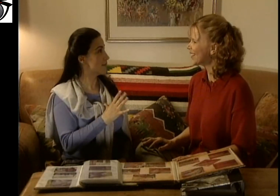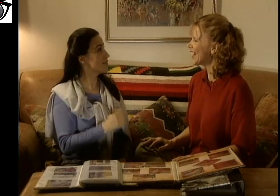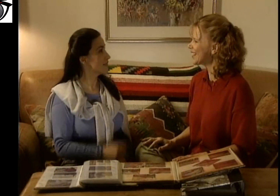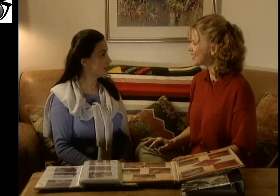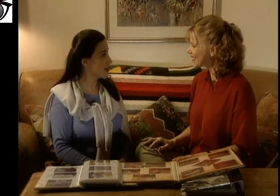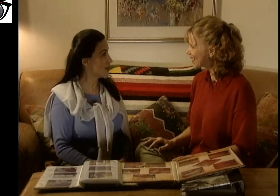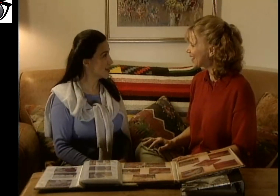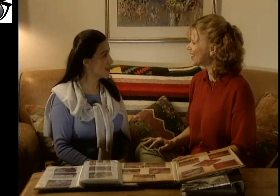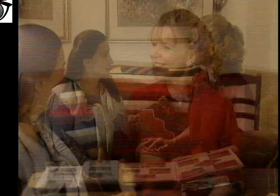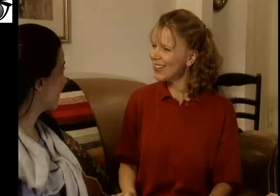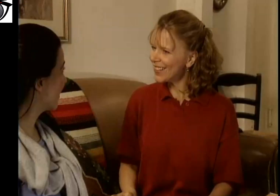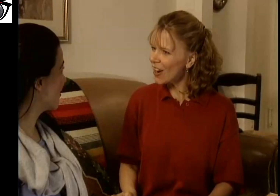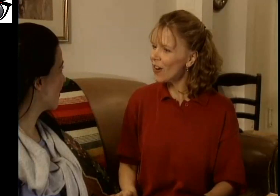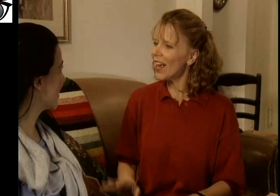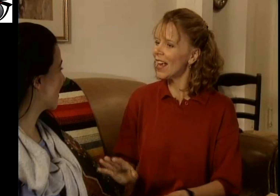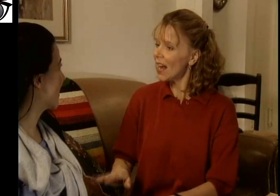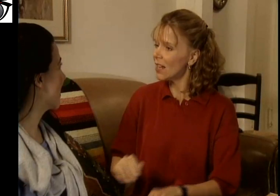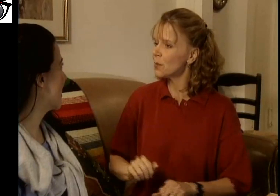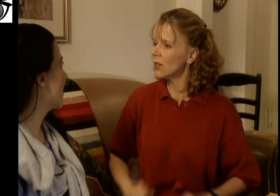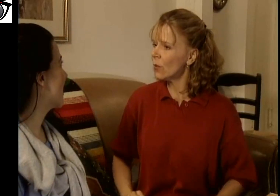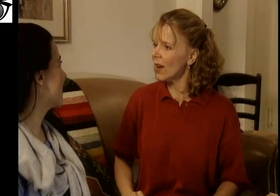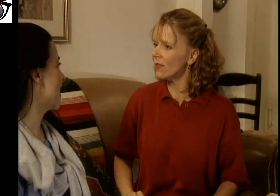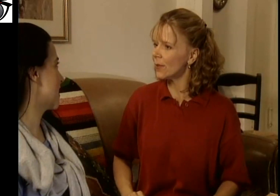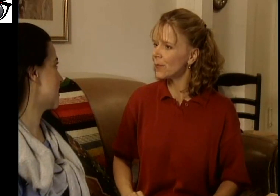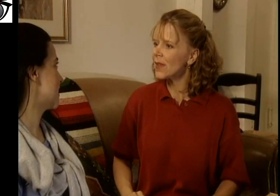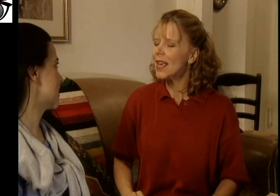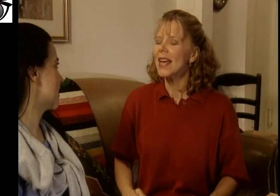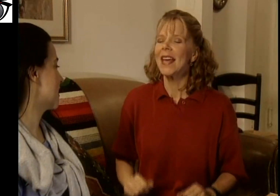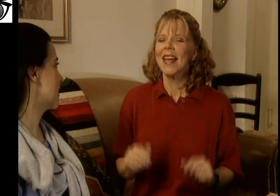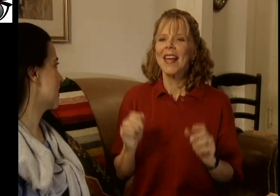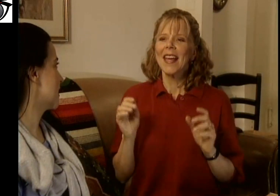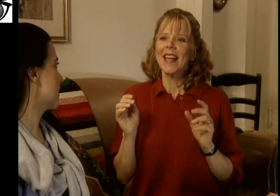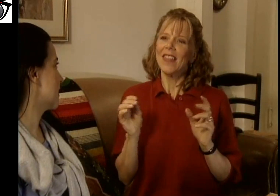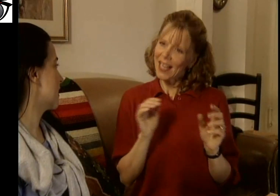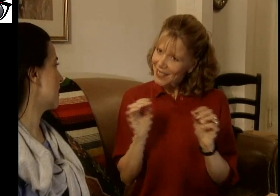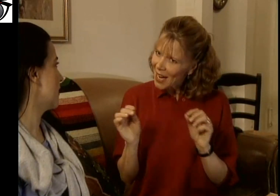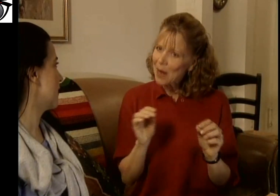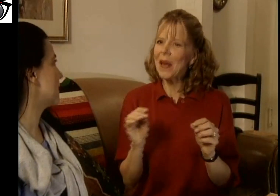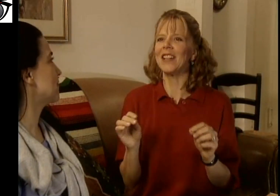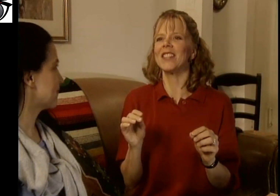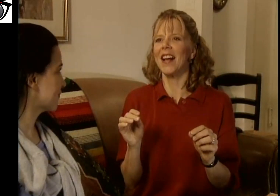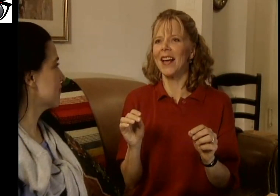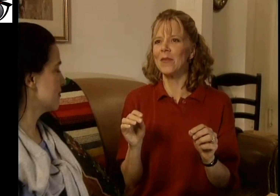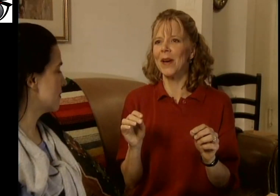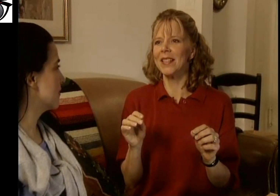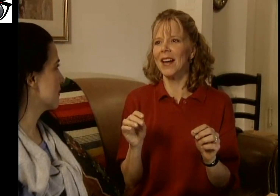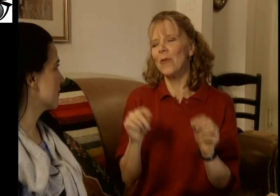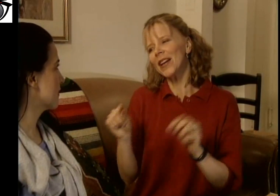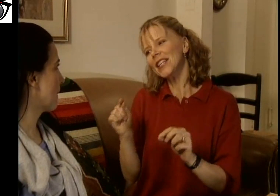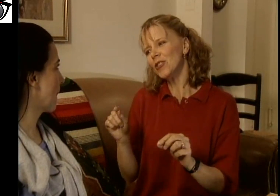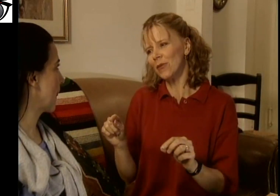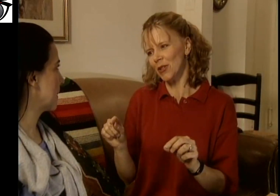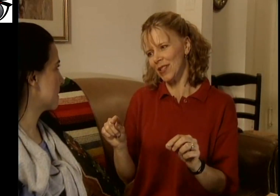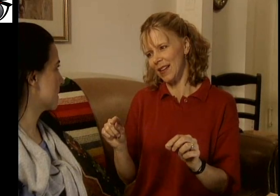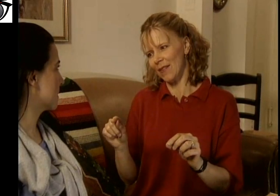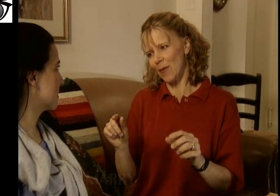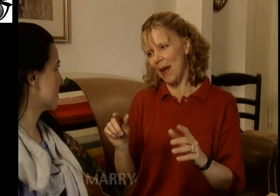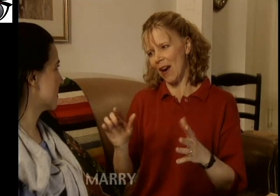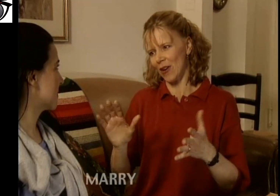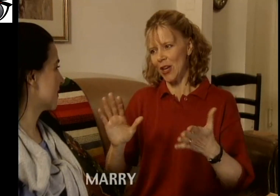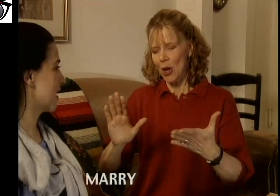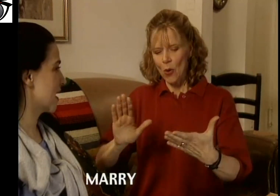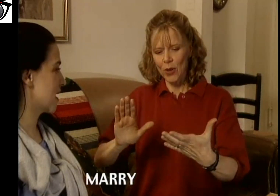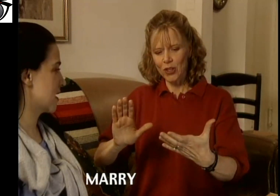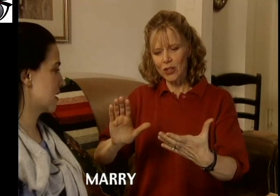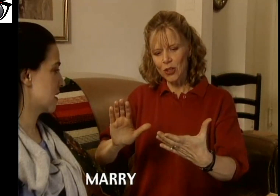Woman. Yes. Good. Okay, husband and wife. Yes. That's a compound sign, but I want to teach you first the sign